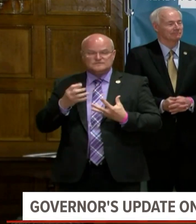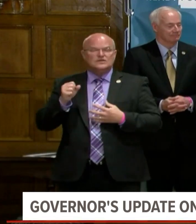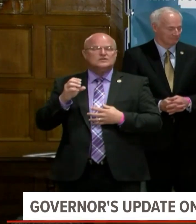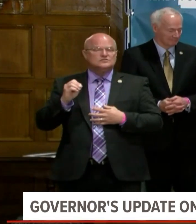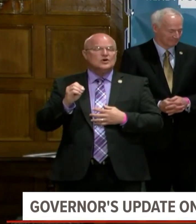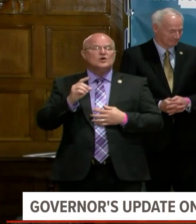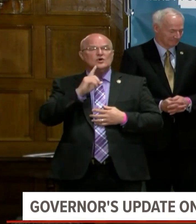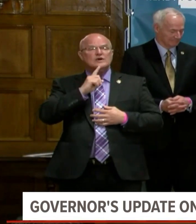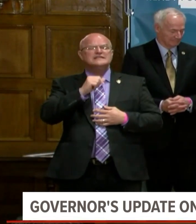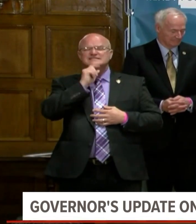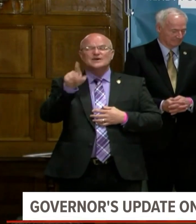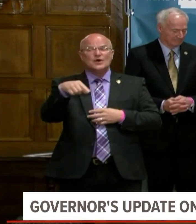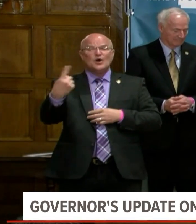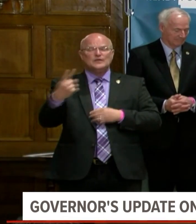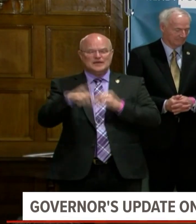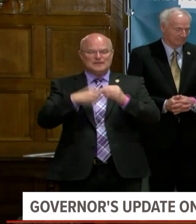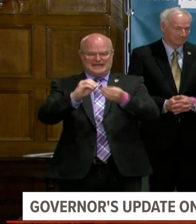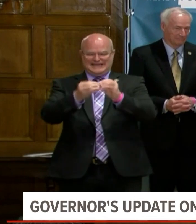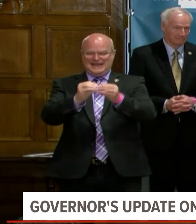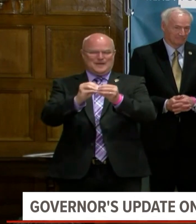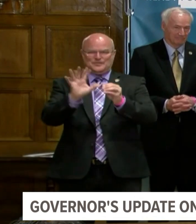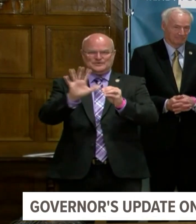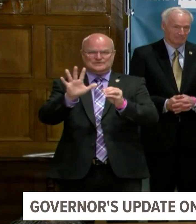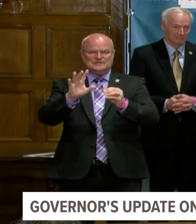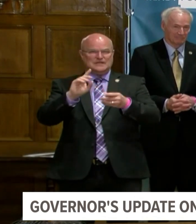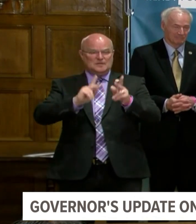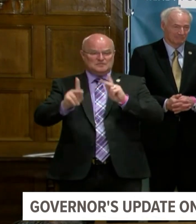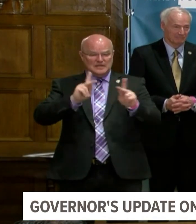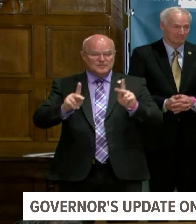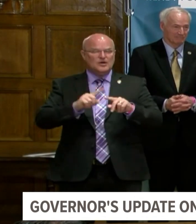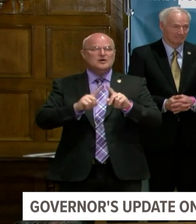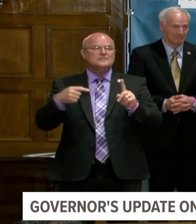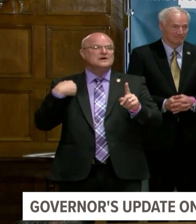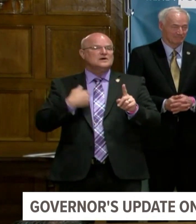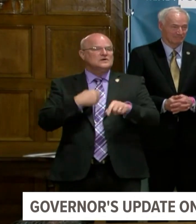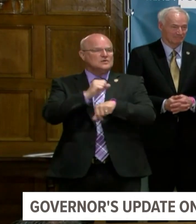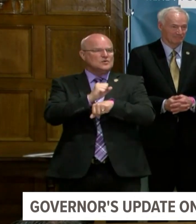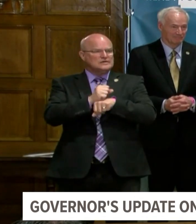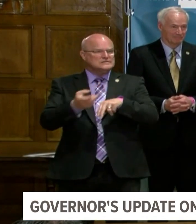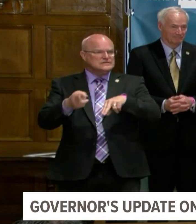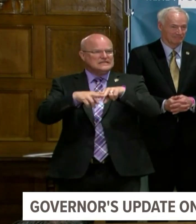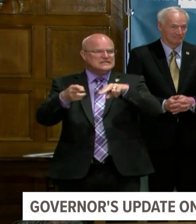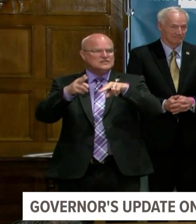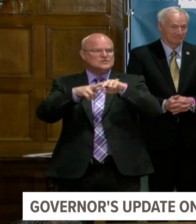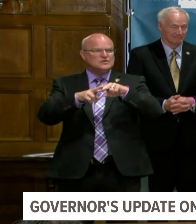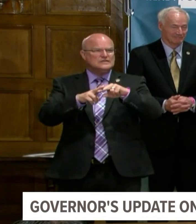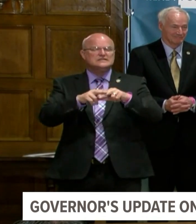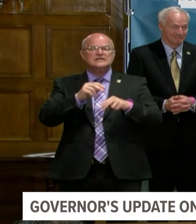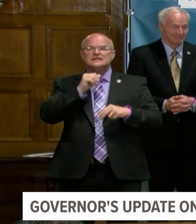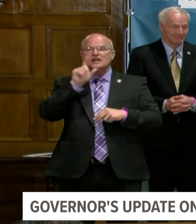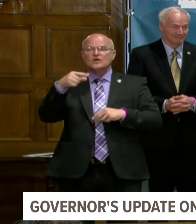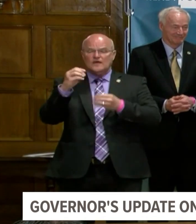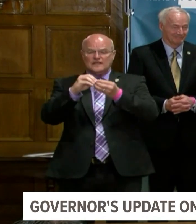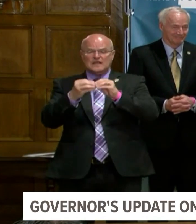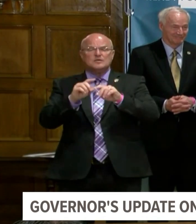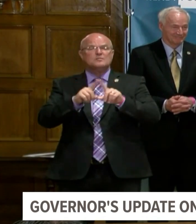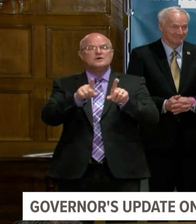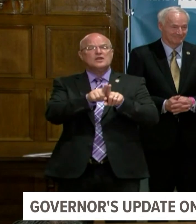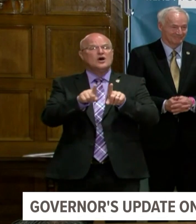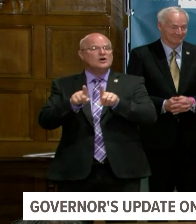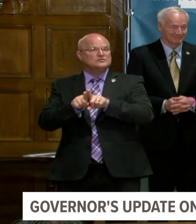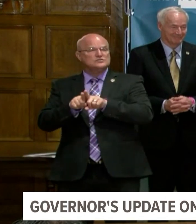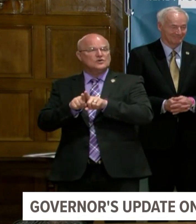So it's not just about numbers in terms of people, but we are working to increase not only the numbers but